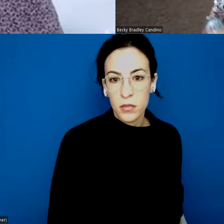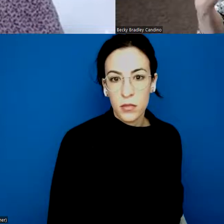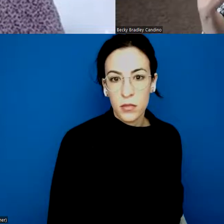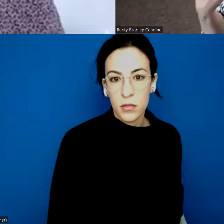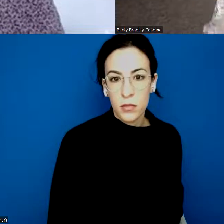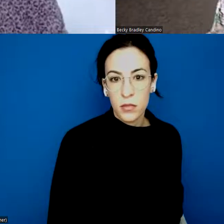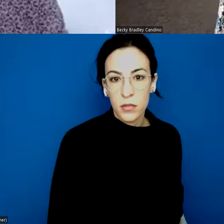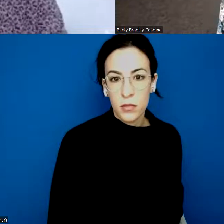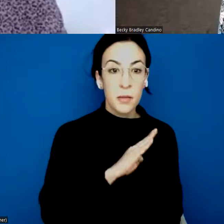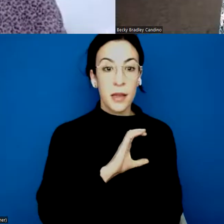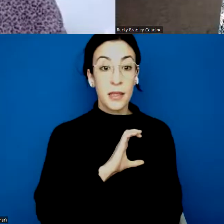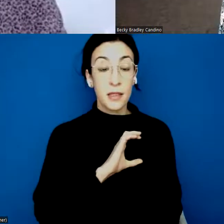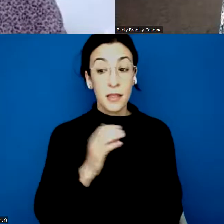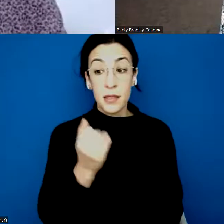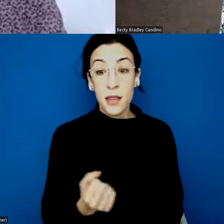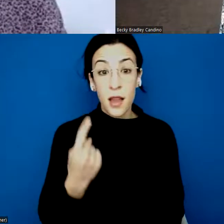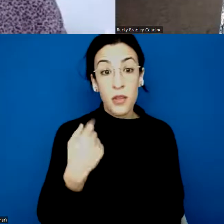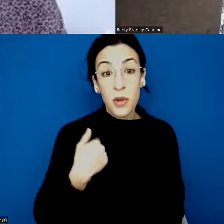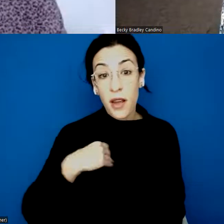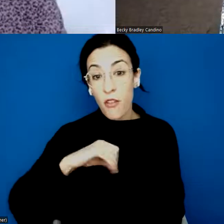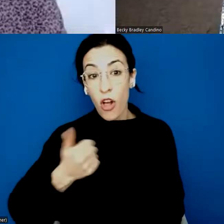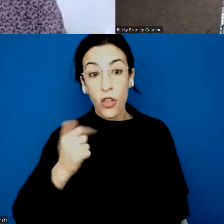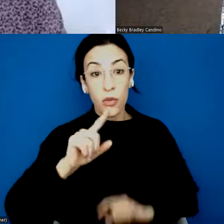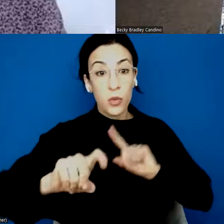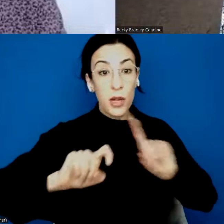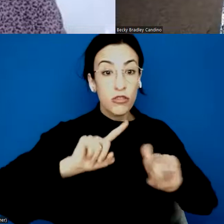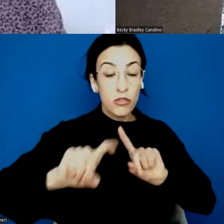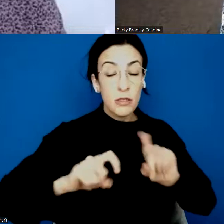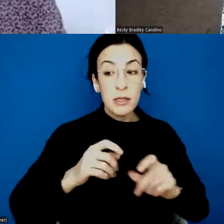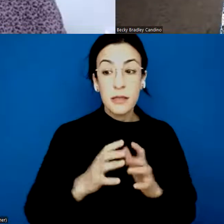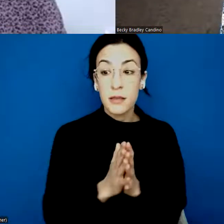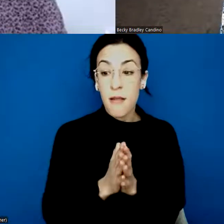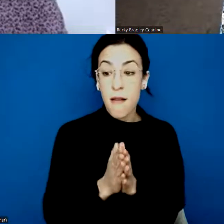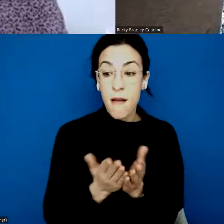Does anyone have any additional questions?